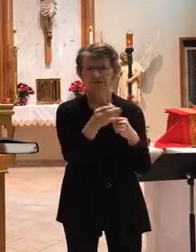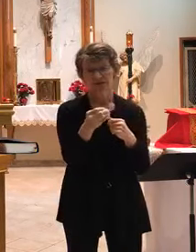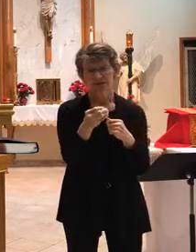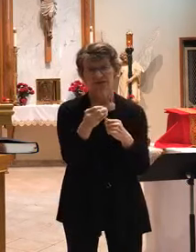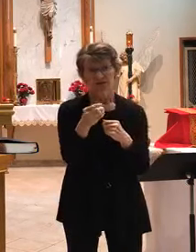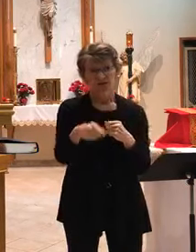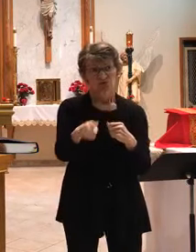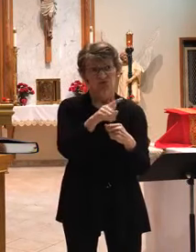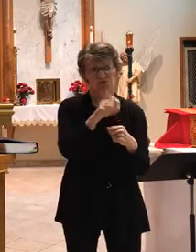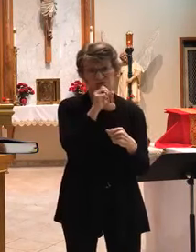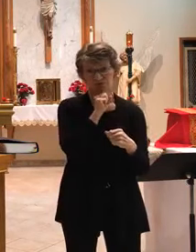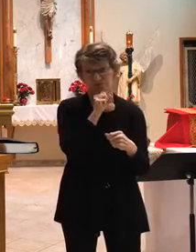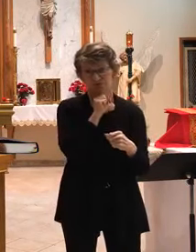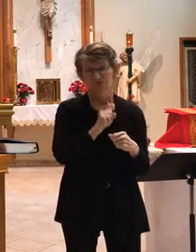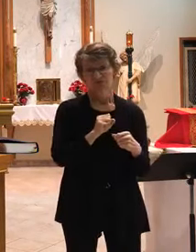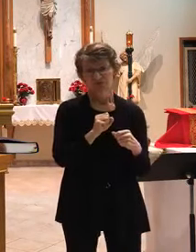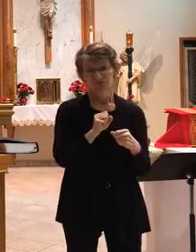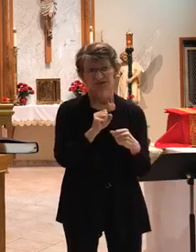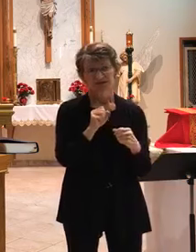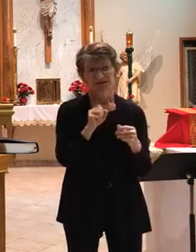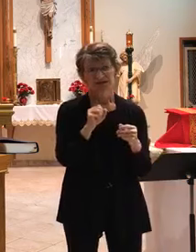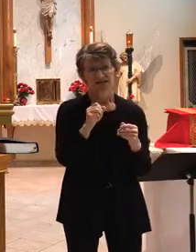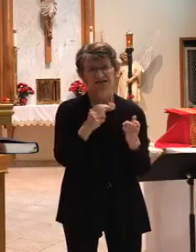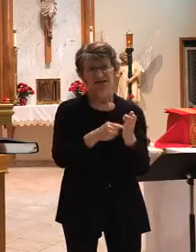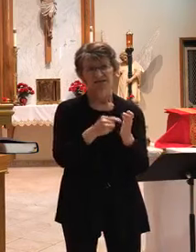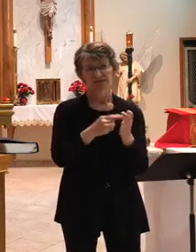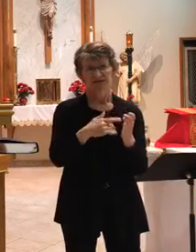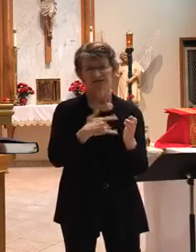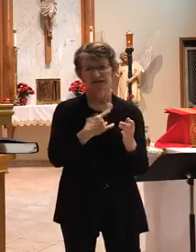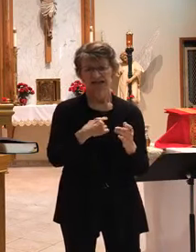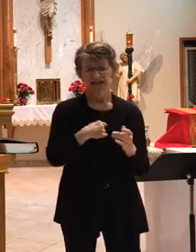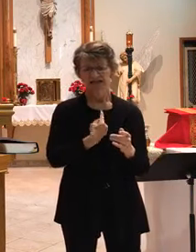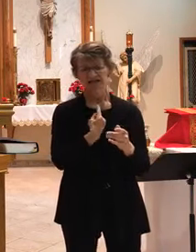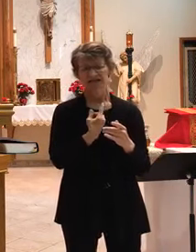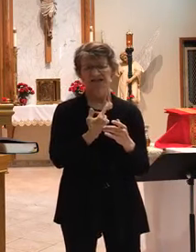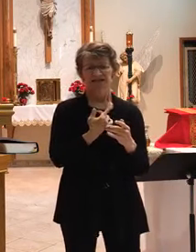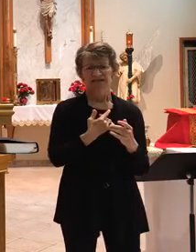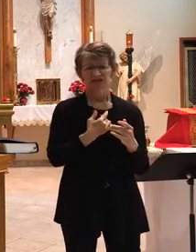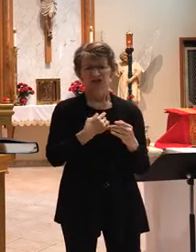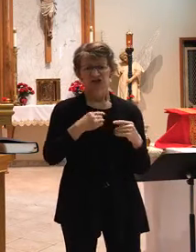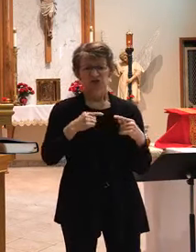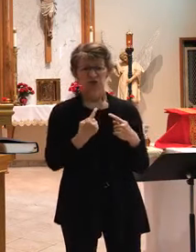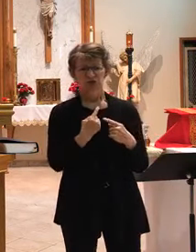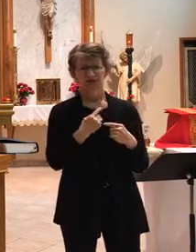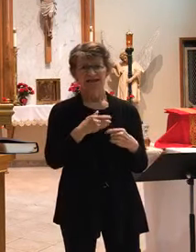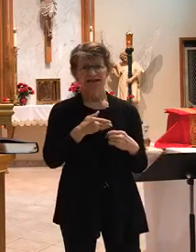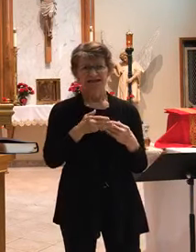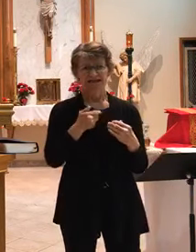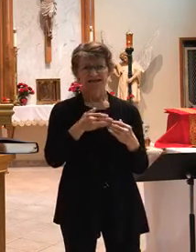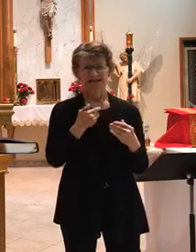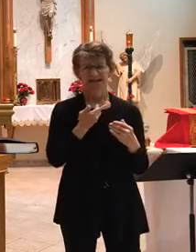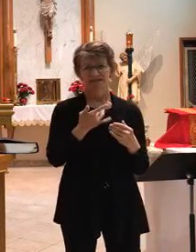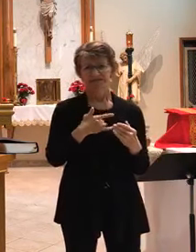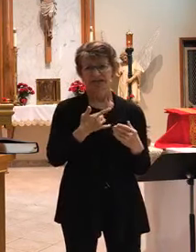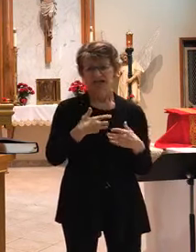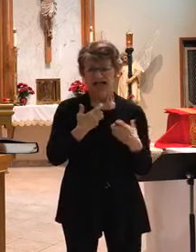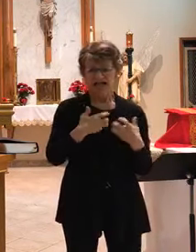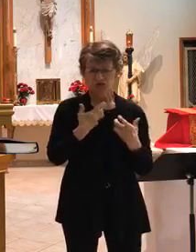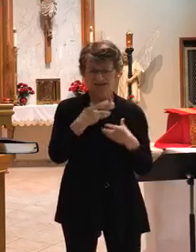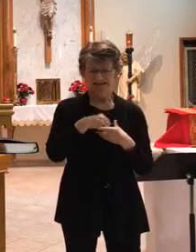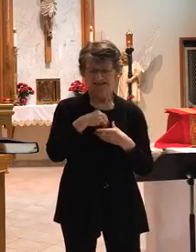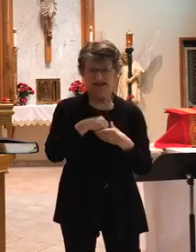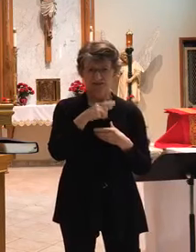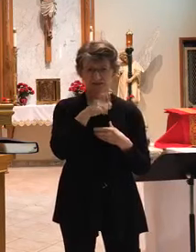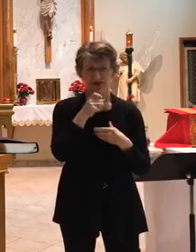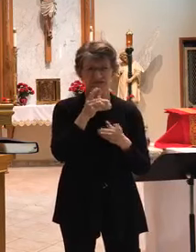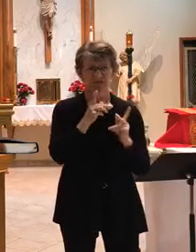very easily and we start to grow angry in our hearts and our souls because people don't come around